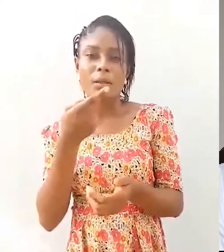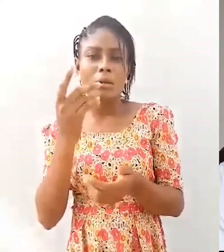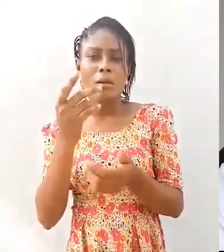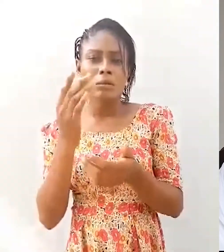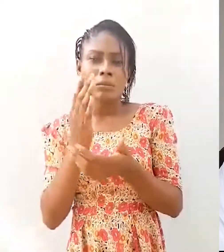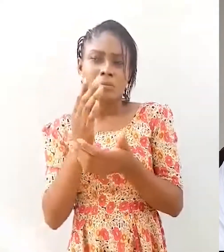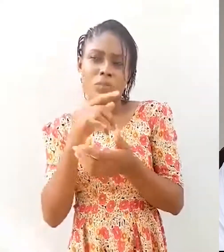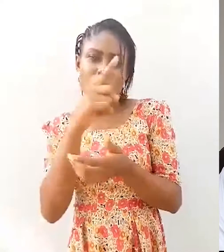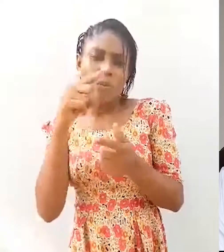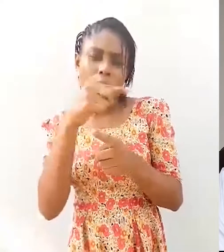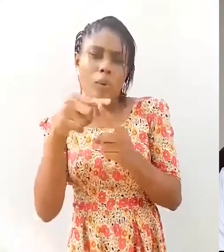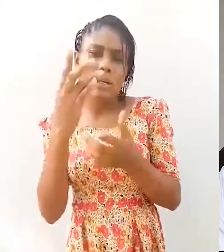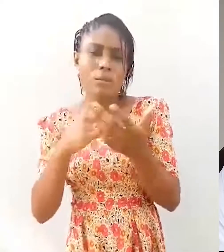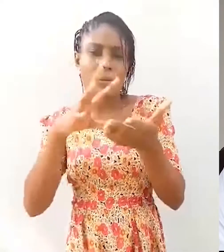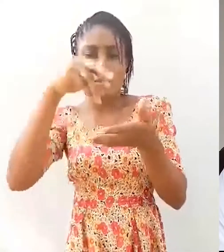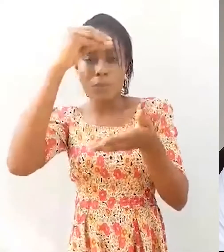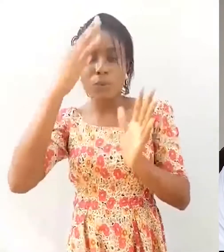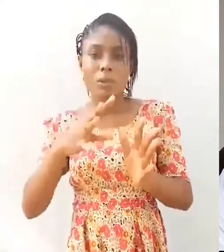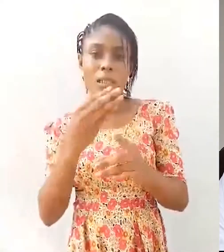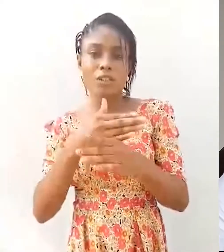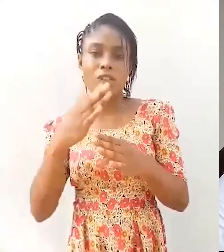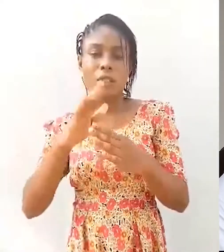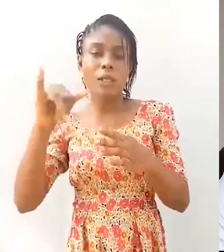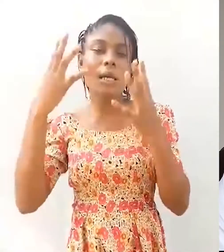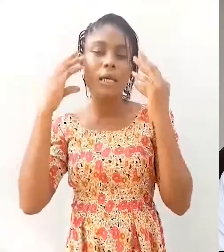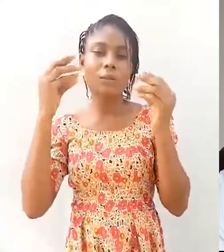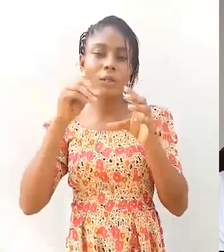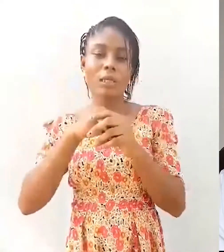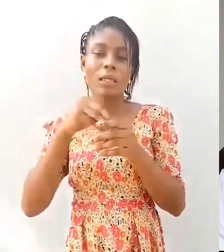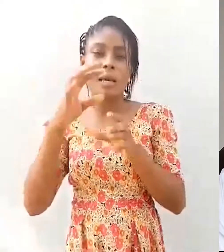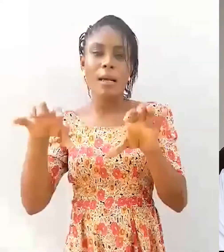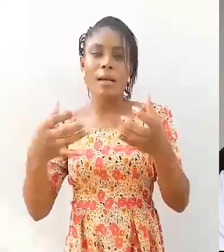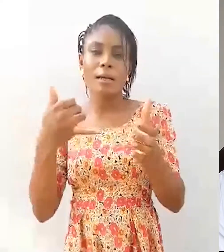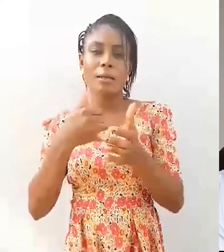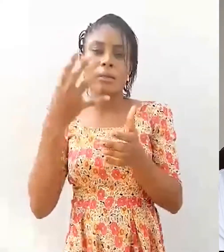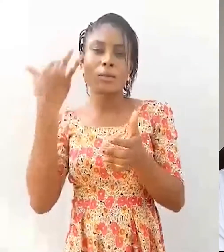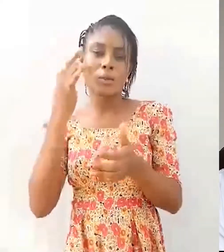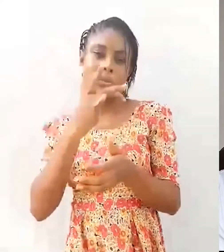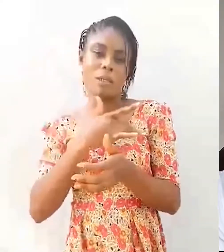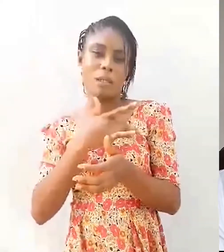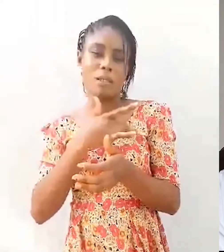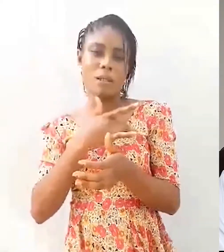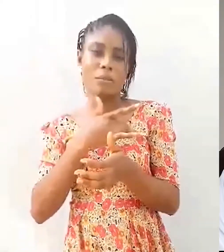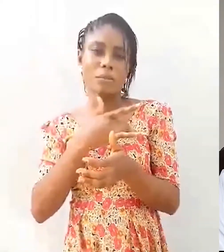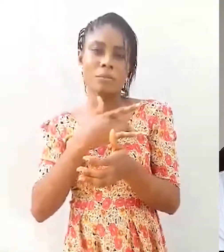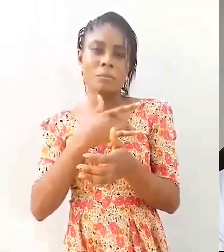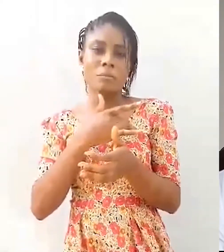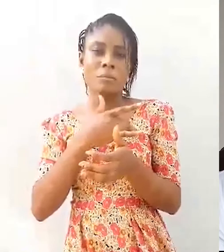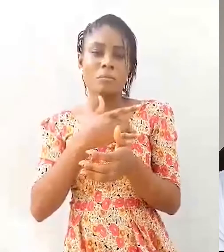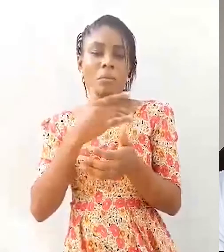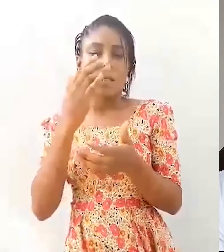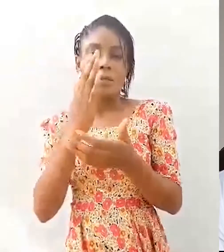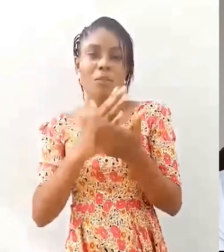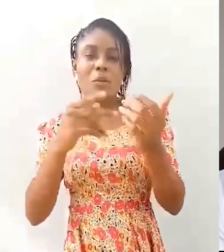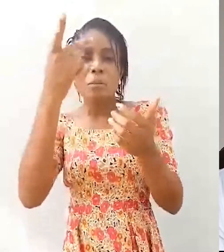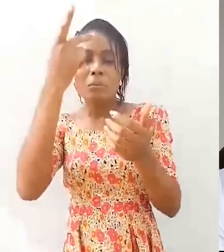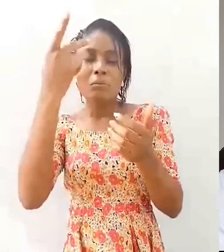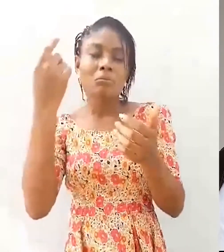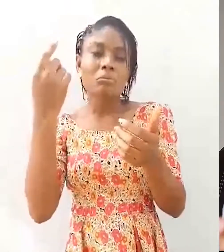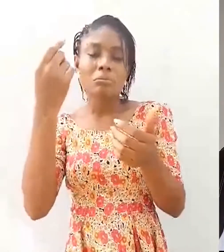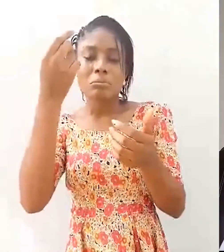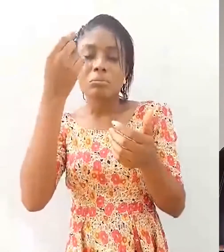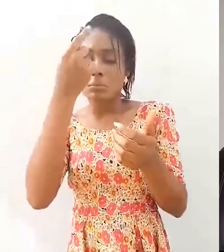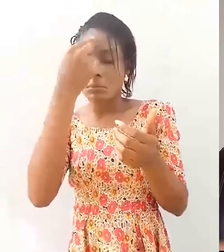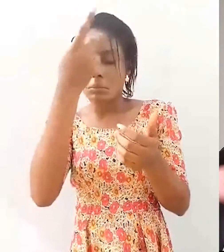A deaf child that the mother would forbid anybody signing to. You can imagine that.